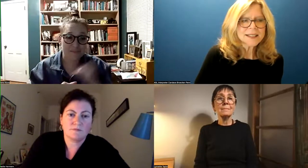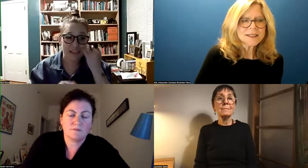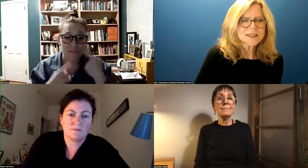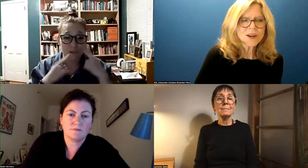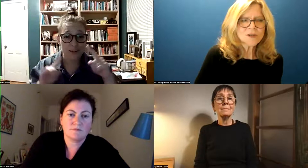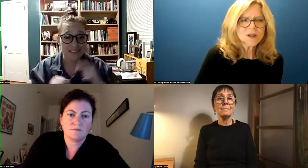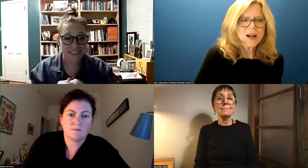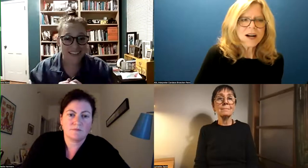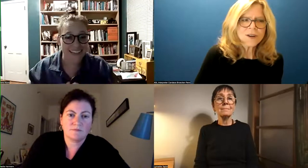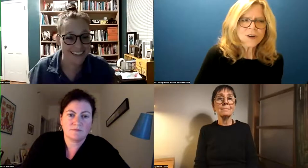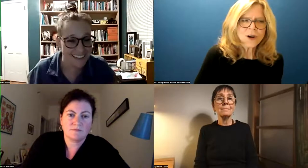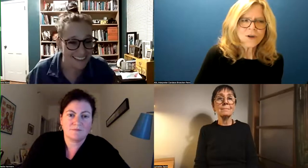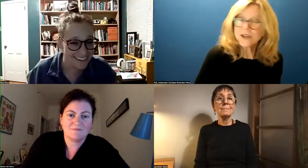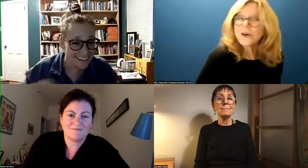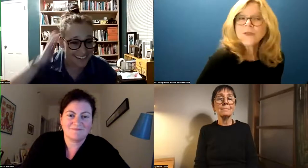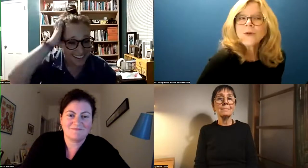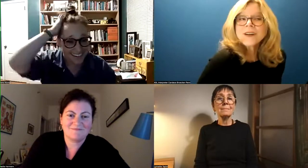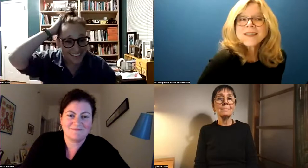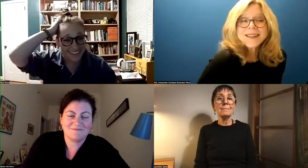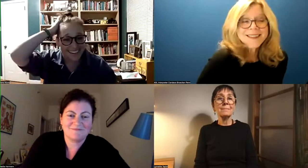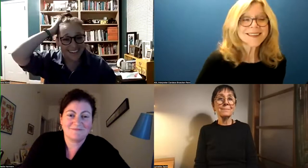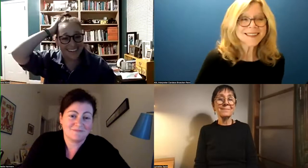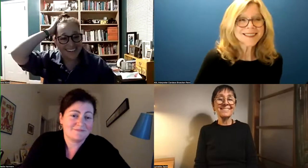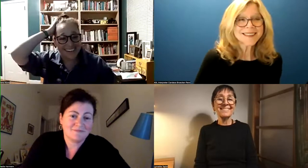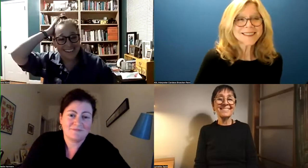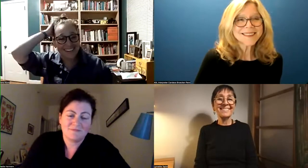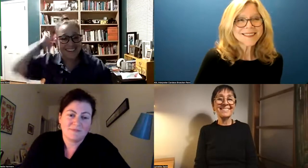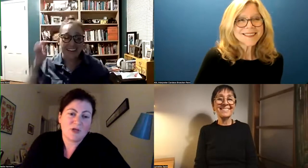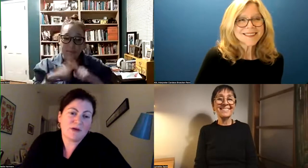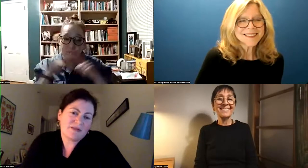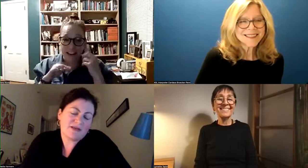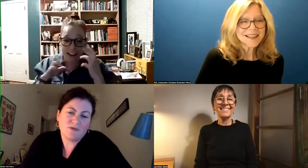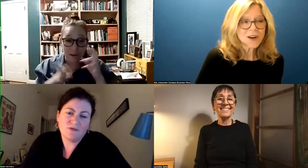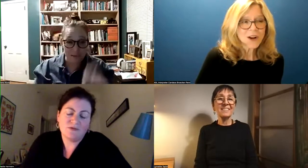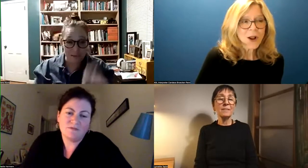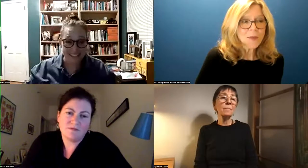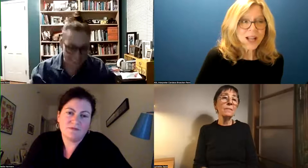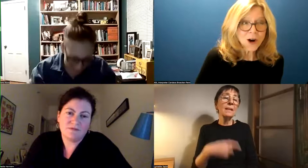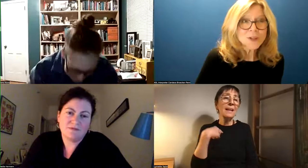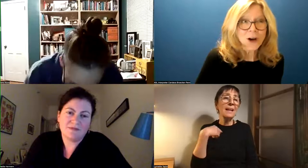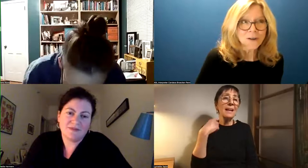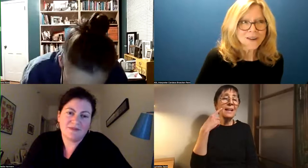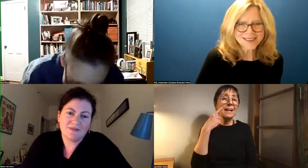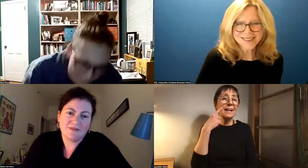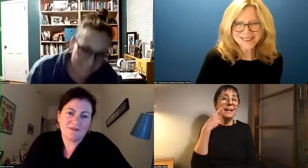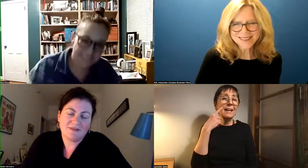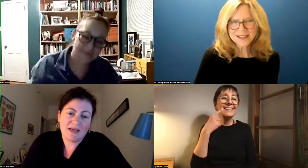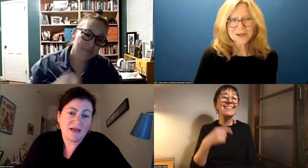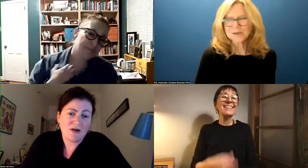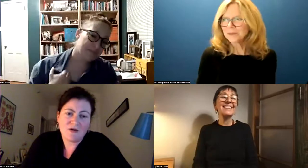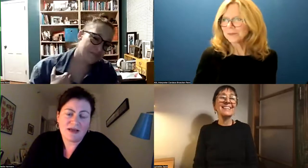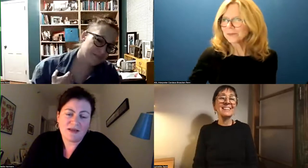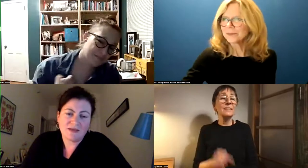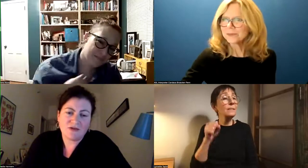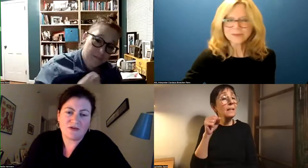Yeah, so I don't know. I don't know if it worked. No, but I think you... But I hope so. Yeah,